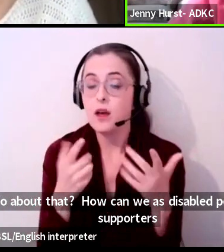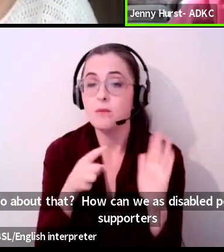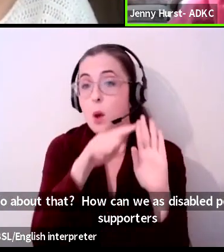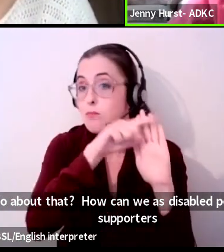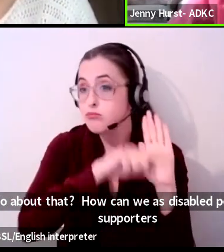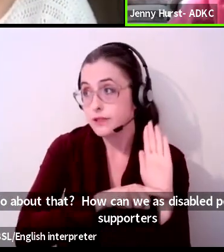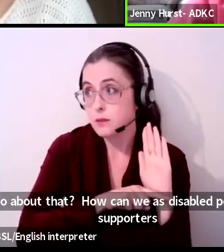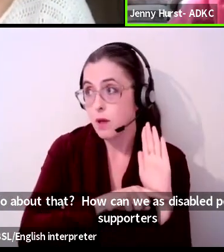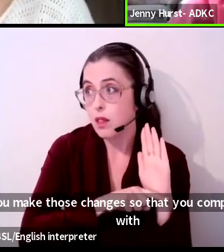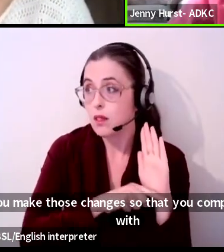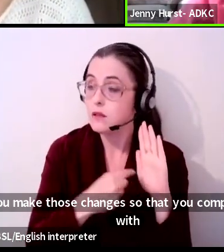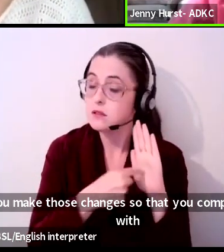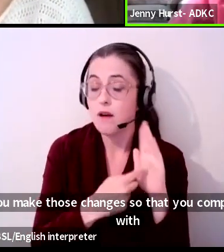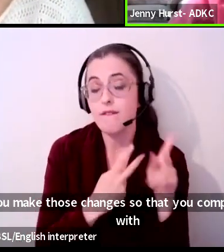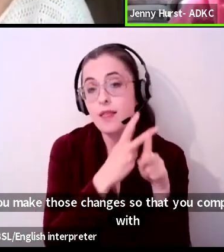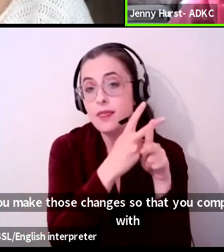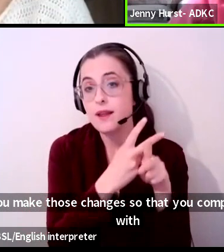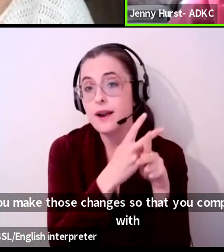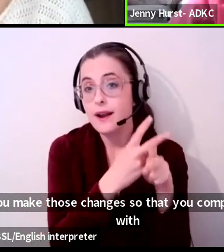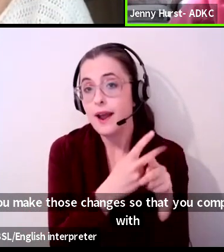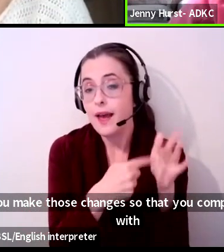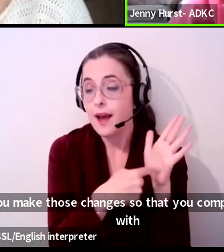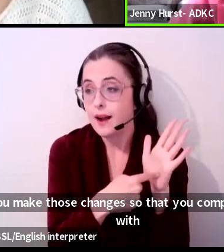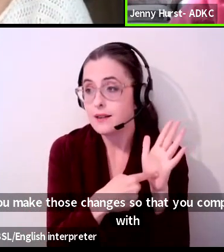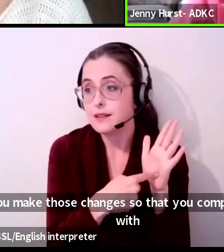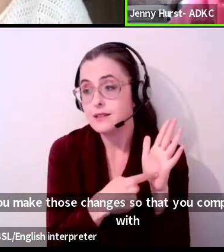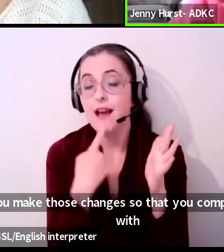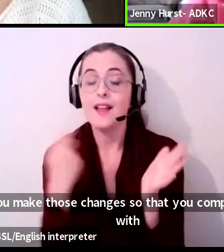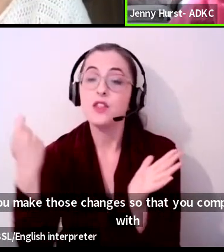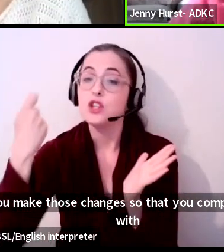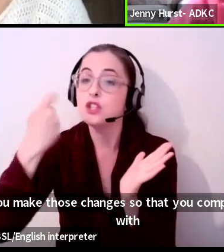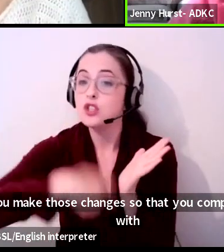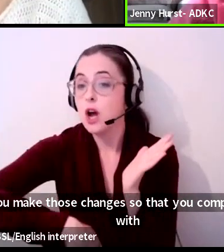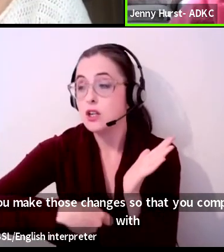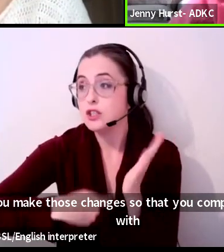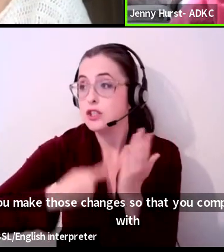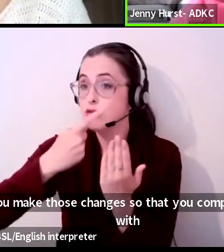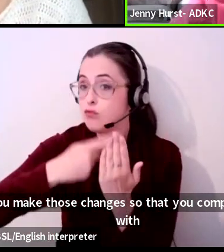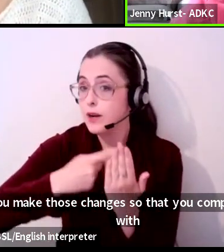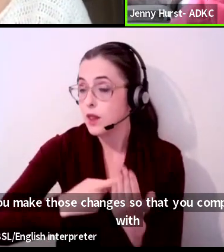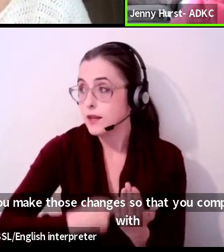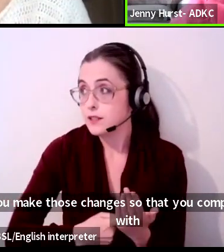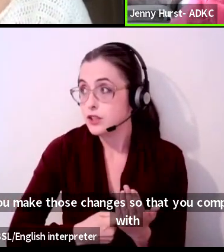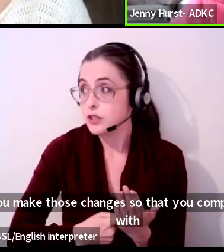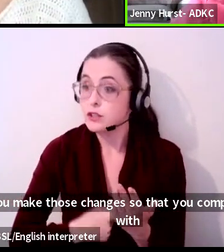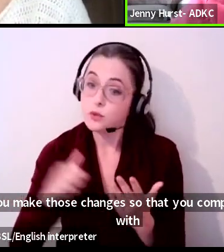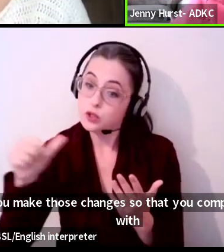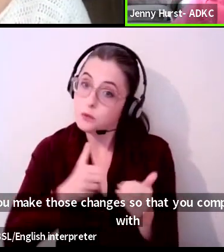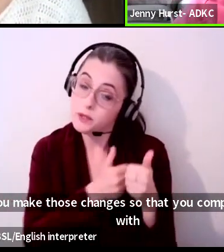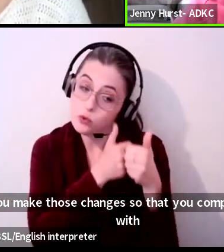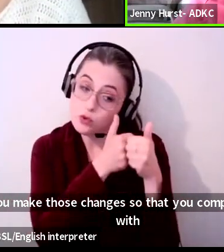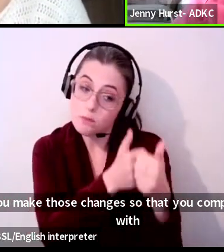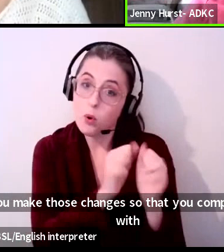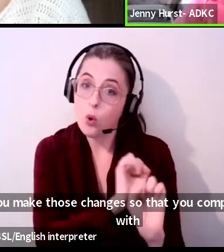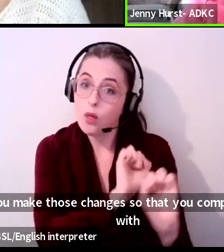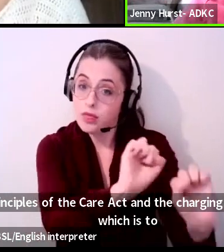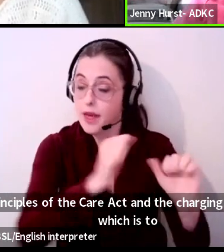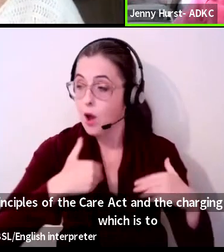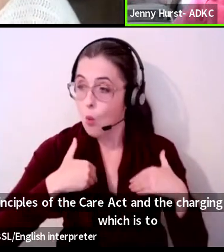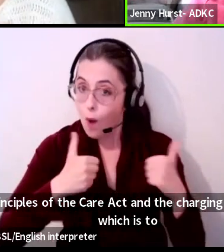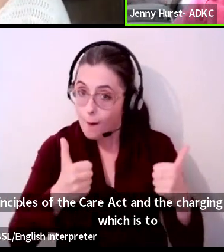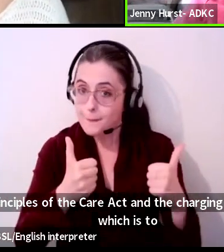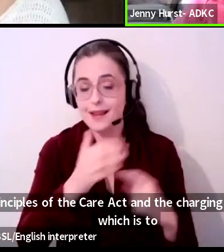principles of the Care Act and the charging regulations, which is to support people's well-being and